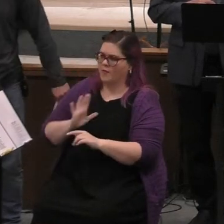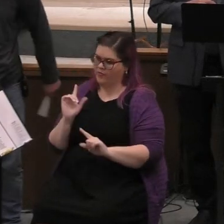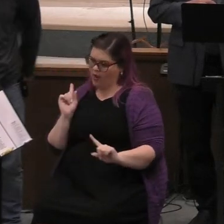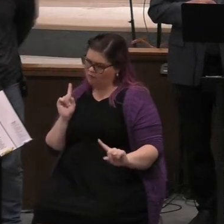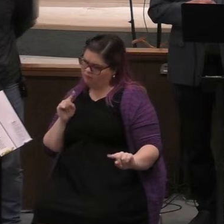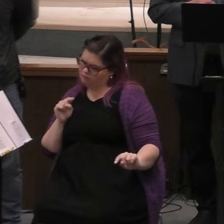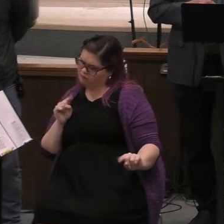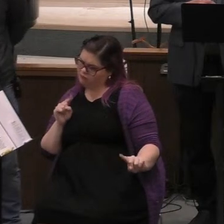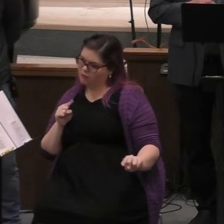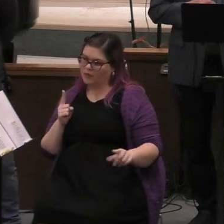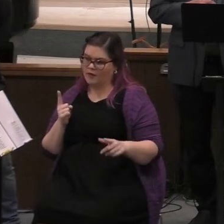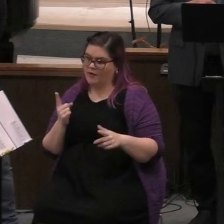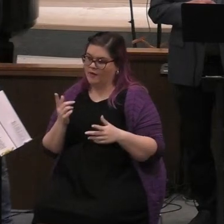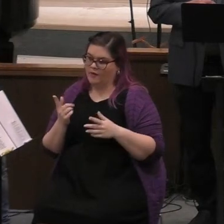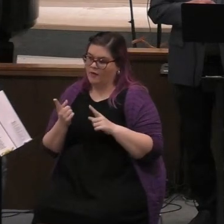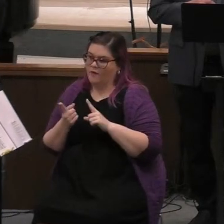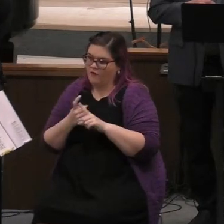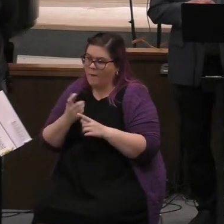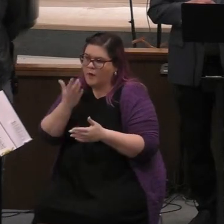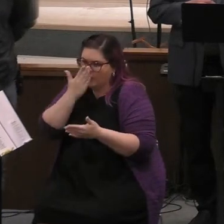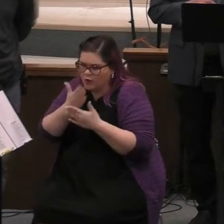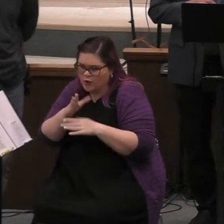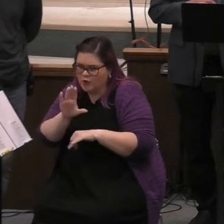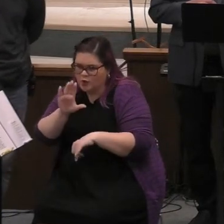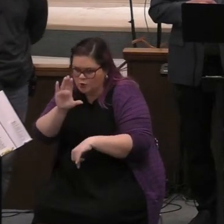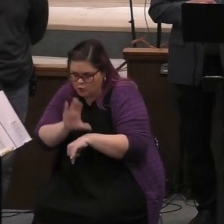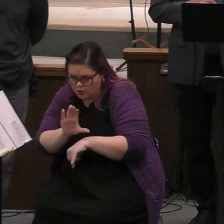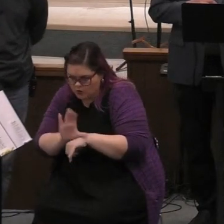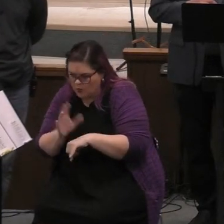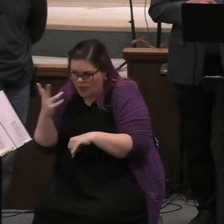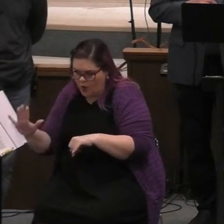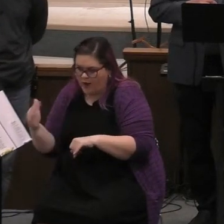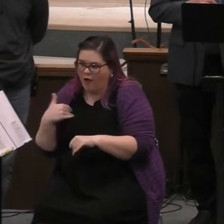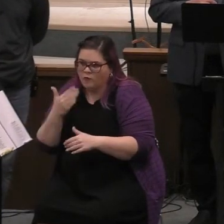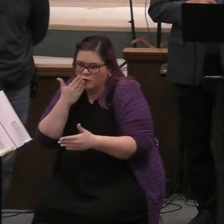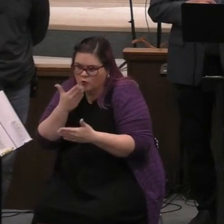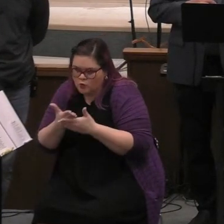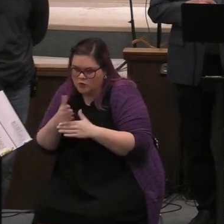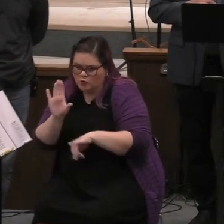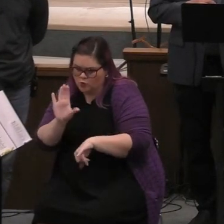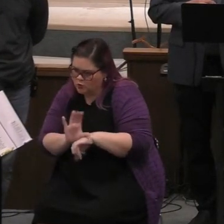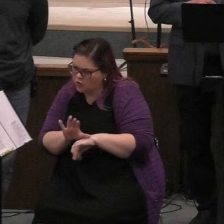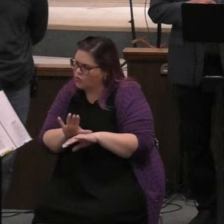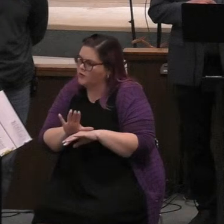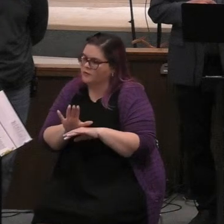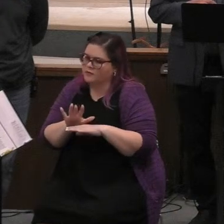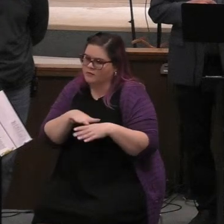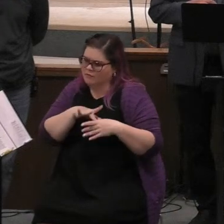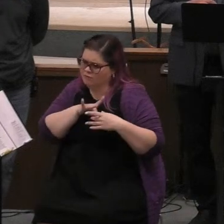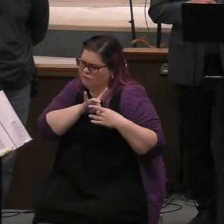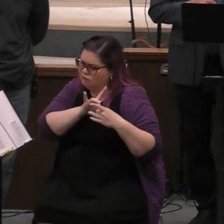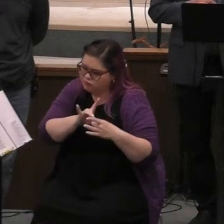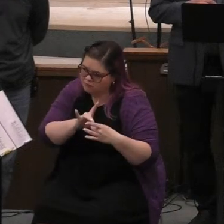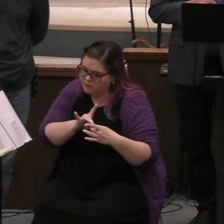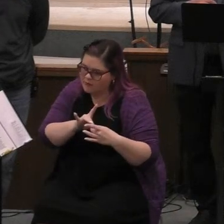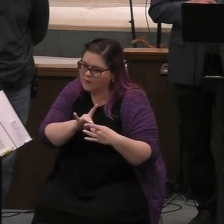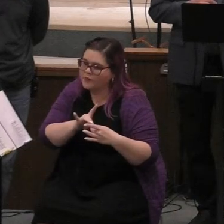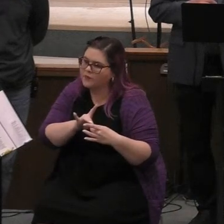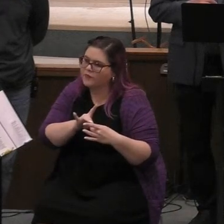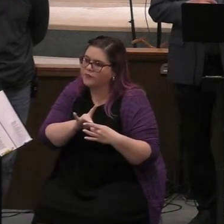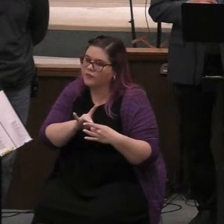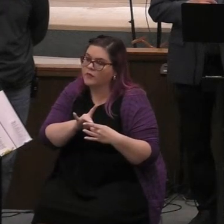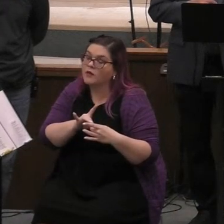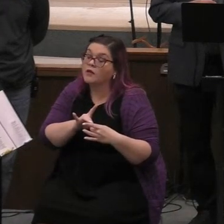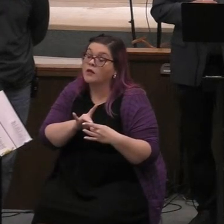come, are probably coming from decent or good churches where they feel that kind of kindred spirit of conviction. But when